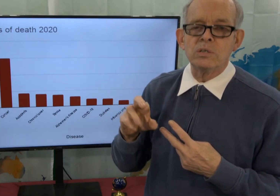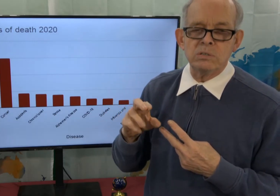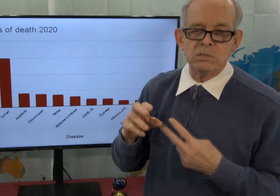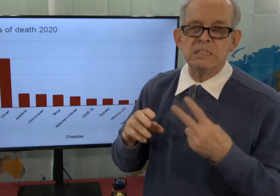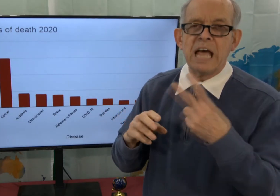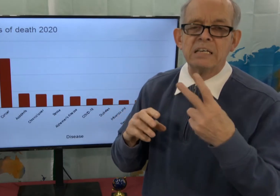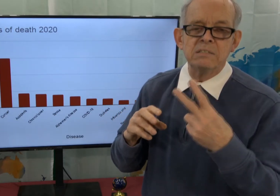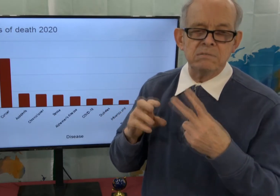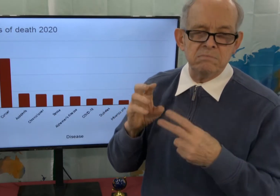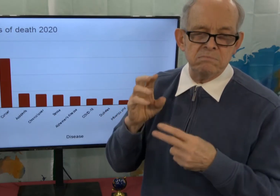Second,